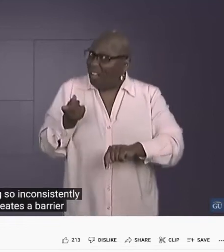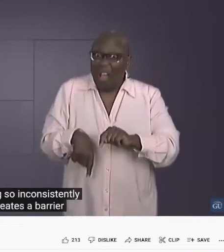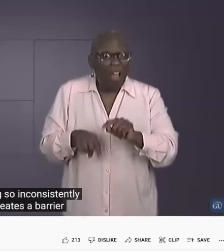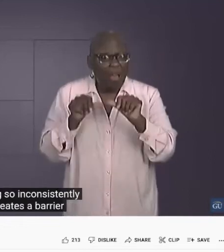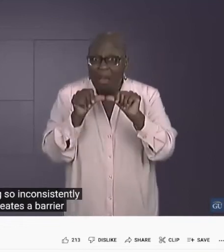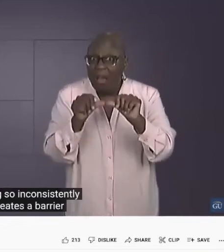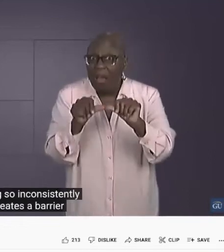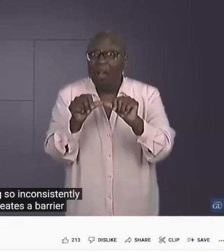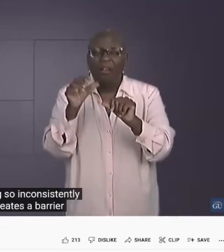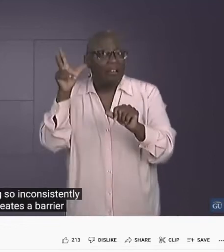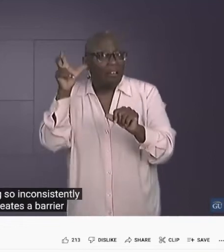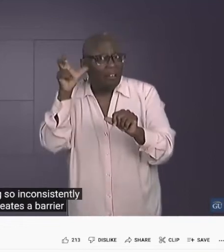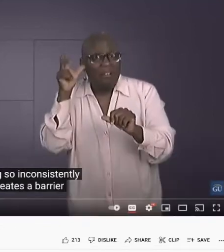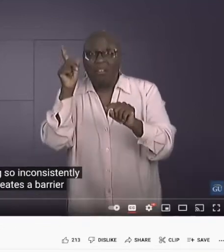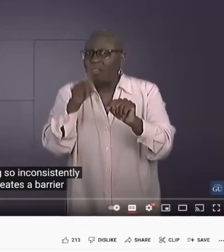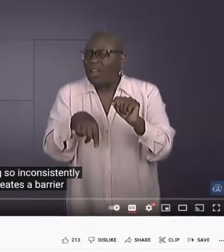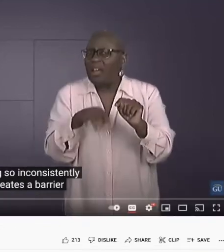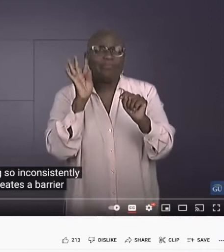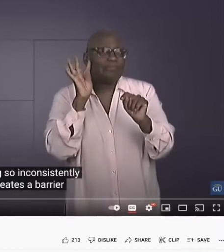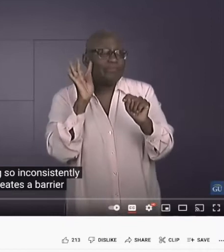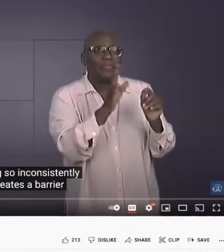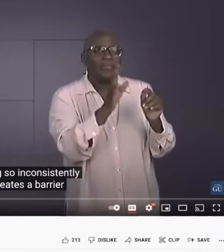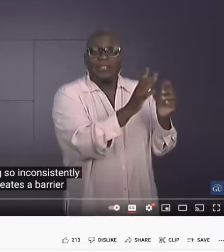Try to make sure this is acceptable.